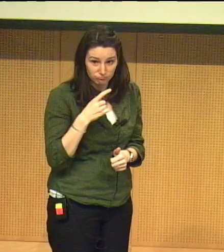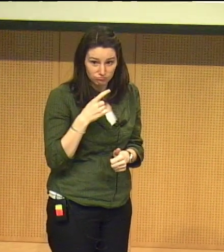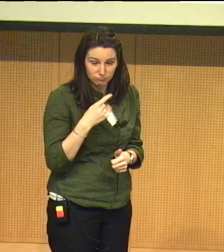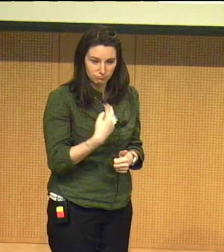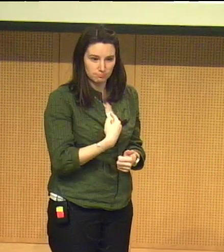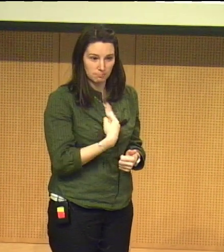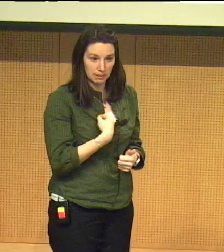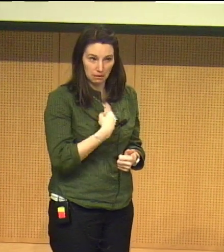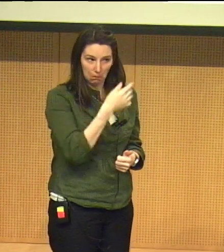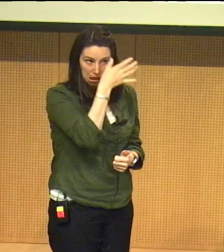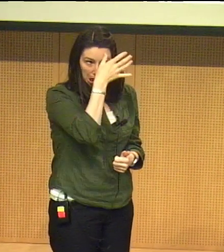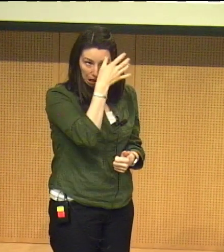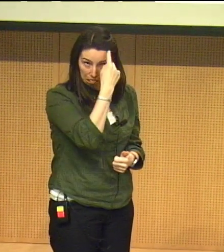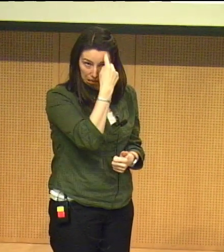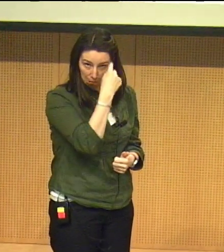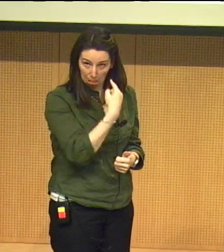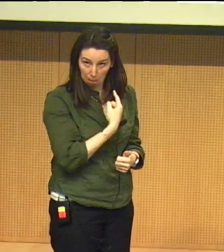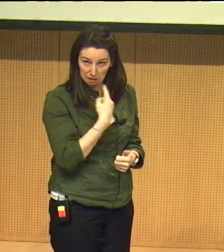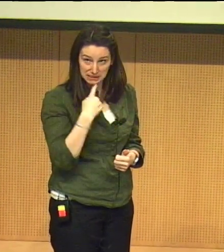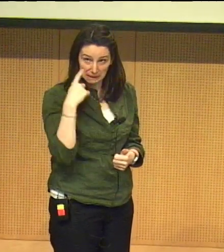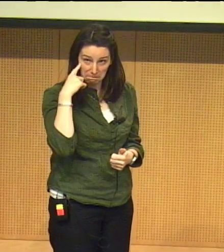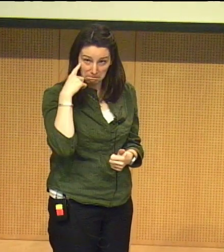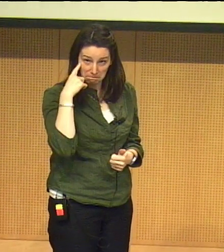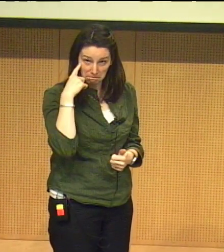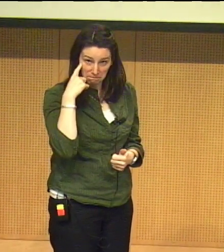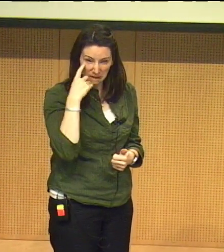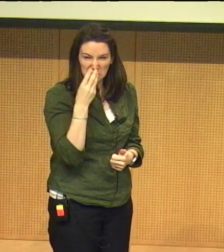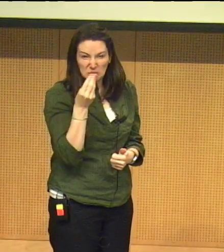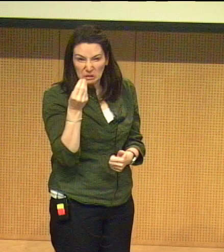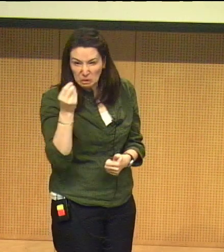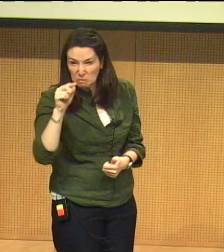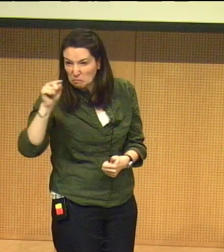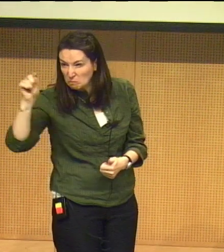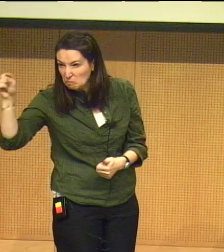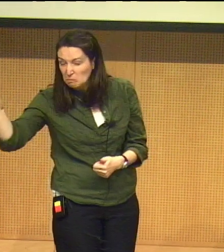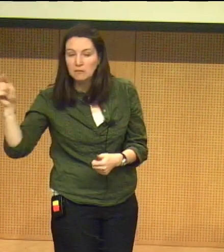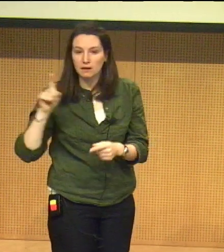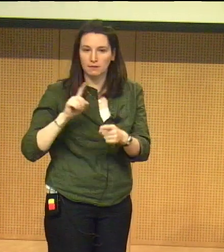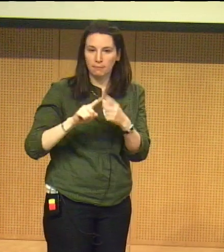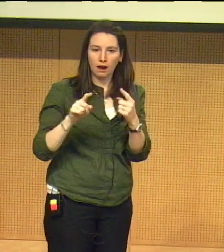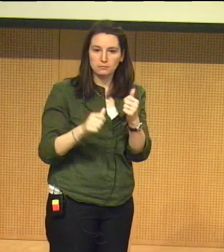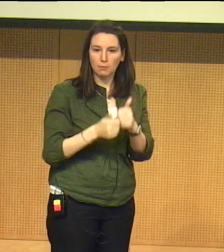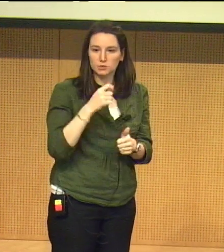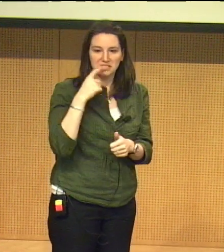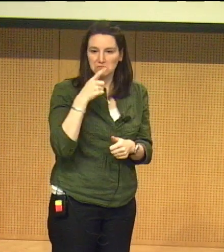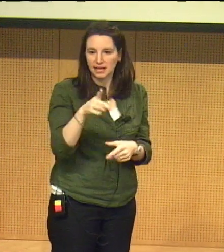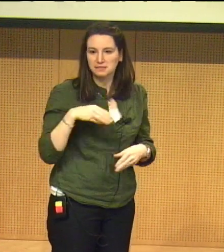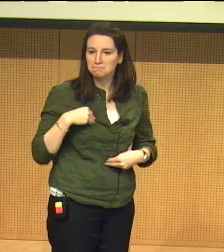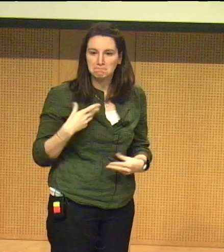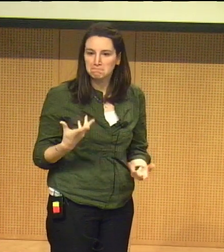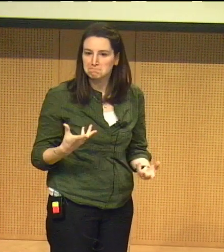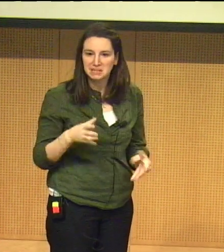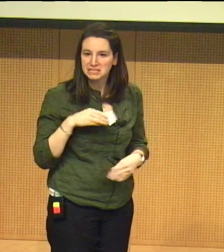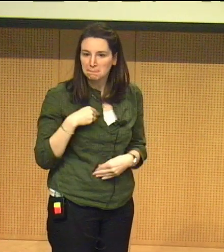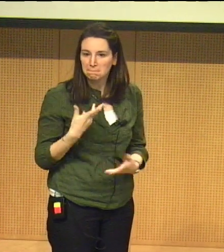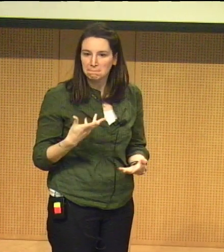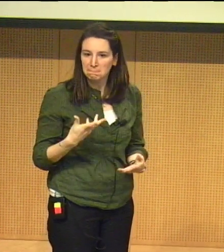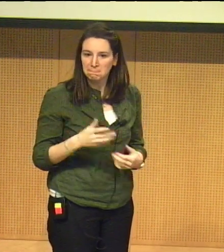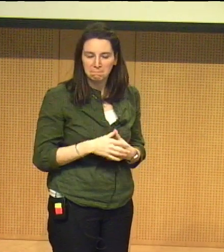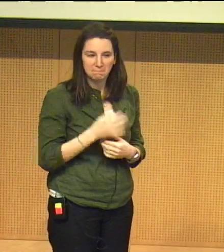mostly hearing people. Me and my dad might be the only deaf people in the area, maybe a few scattered deaf people here or there, but it's hearing people for the most part who